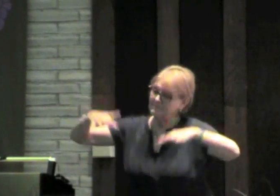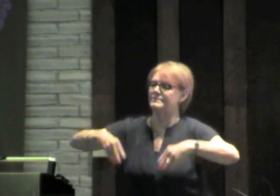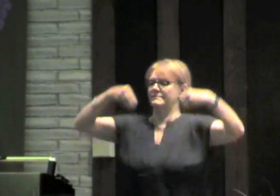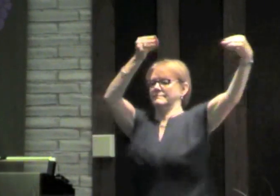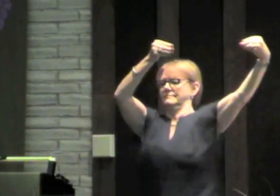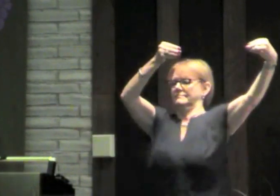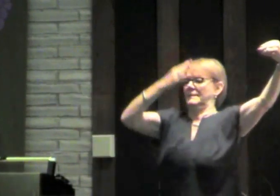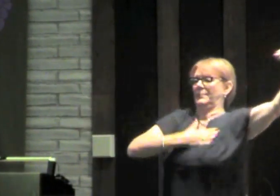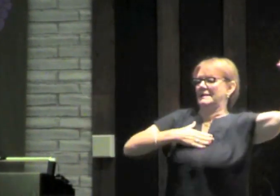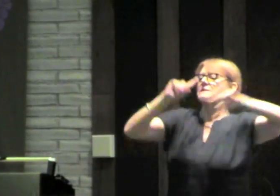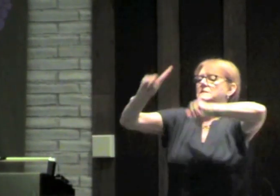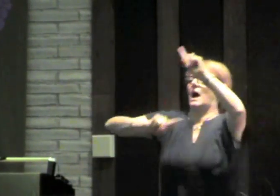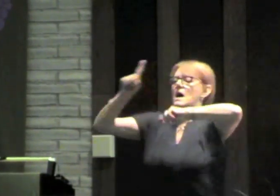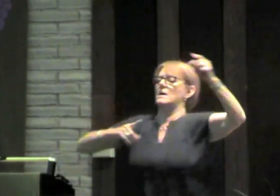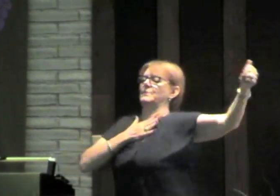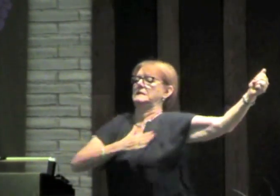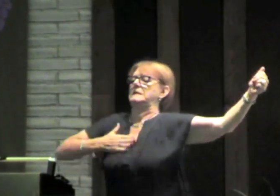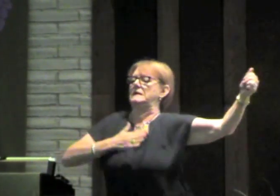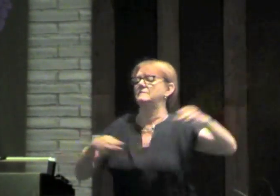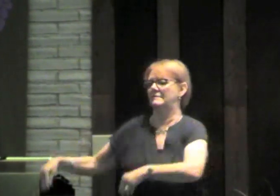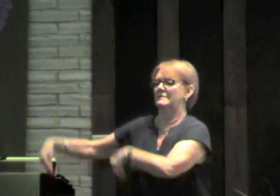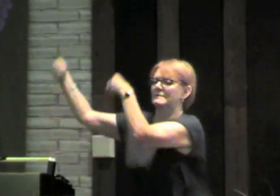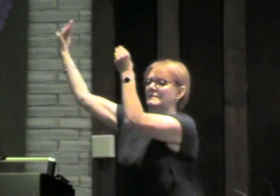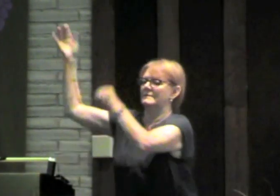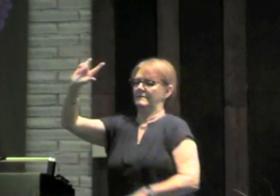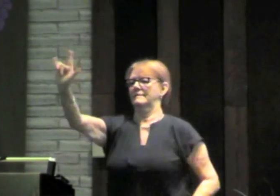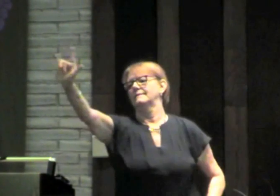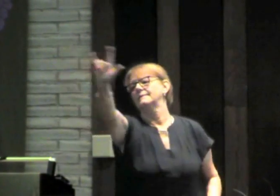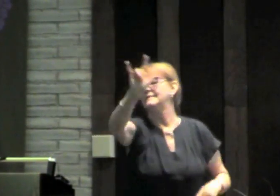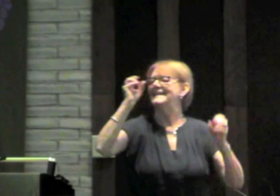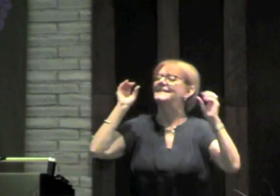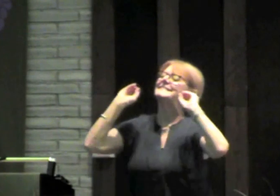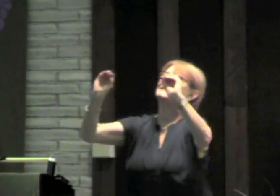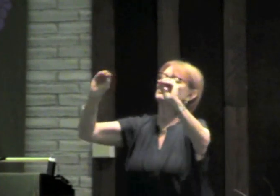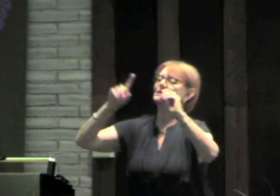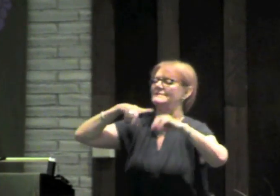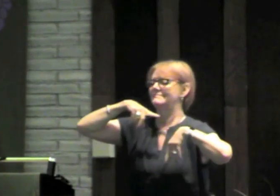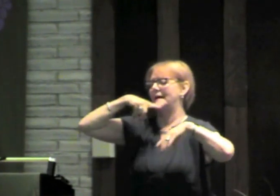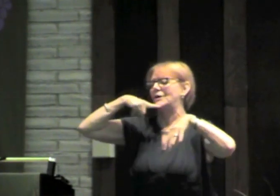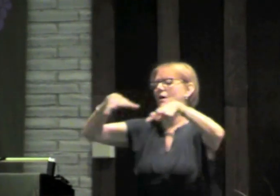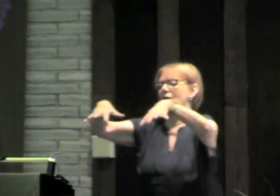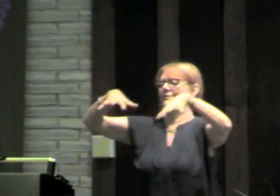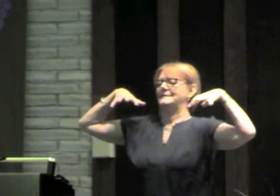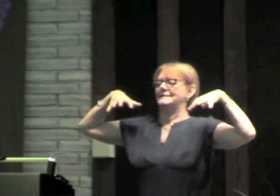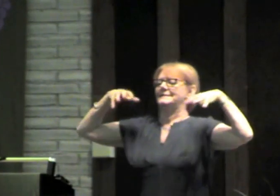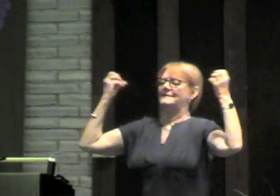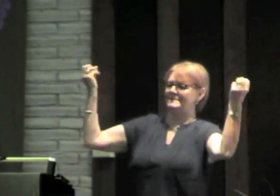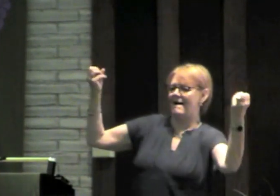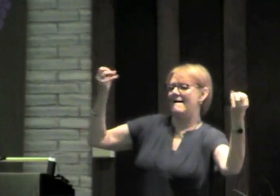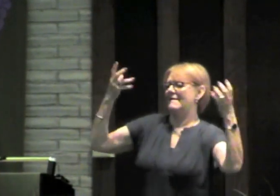hearing people who came to the audience, and they would hold up placards that said, please sign, and then they would hold up placards to show I love you. So they were